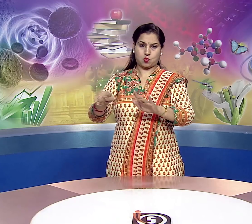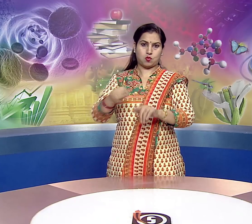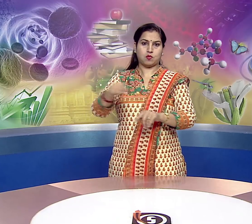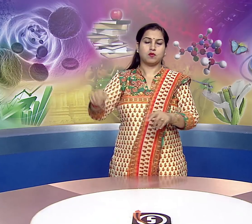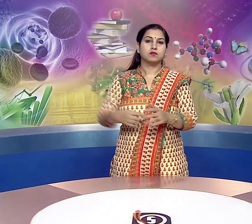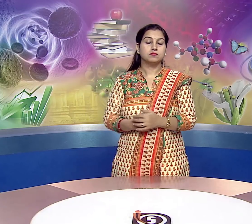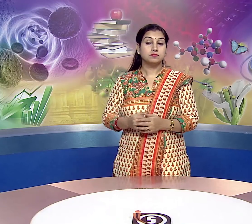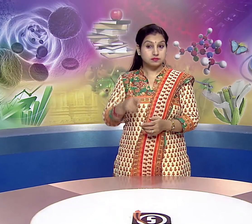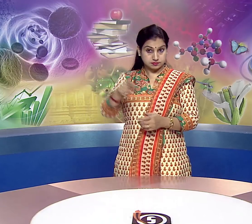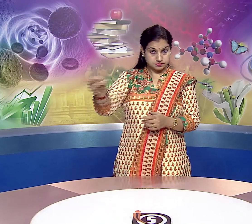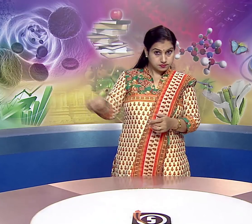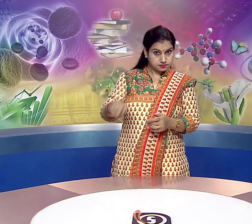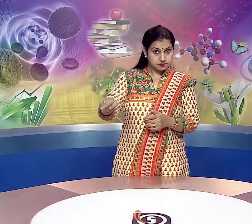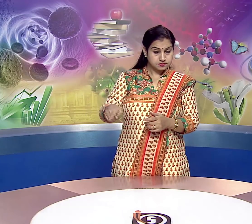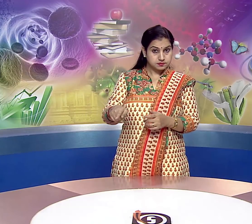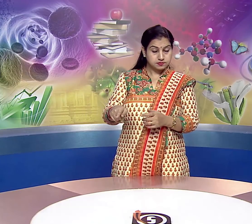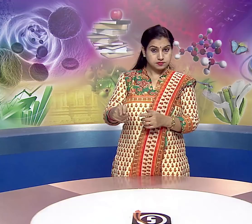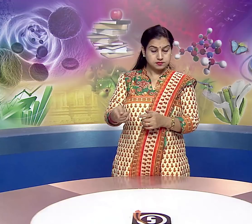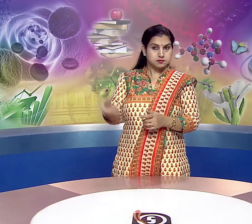They retorted sharply